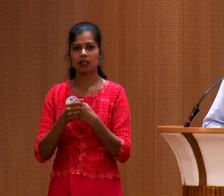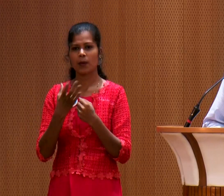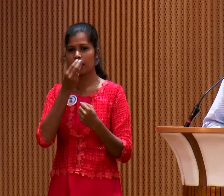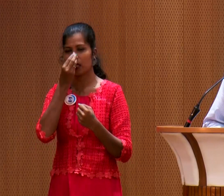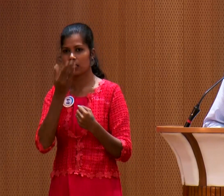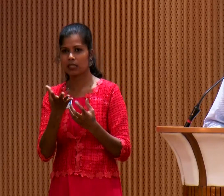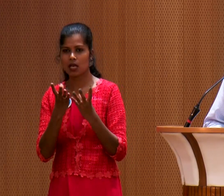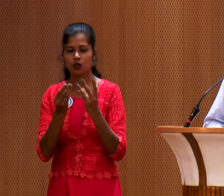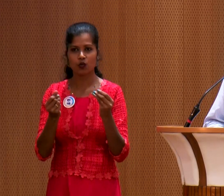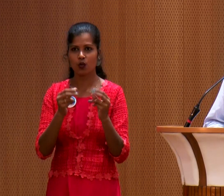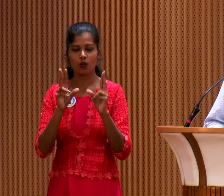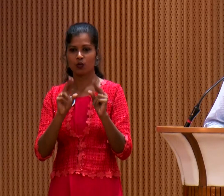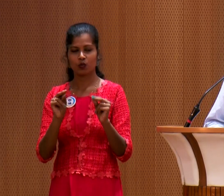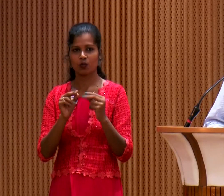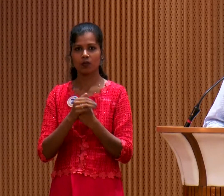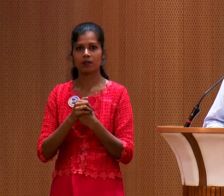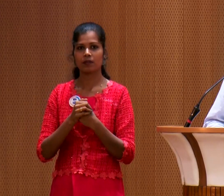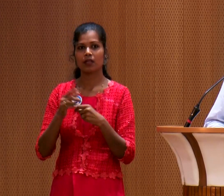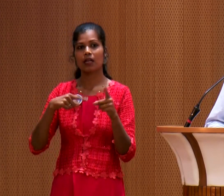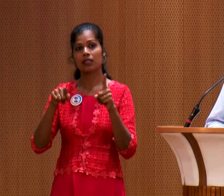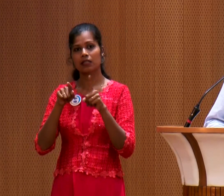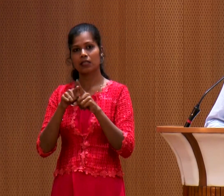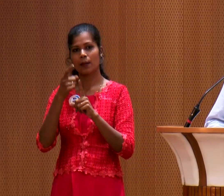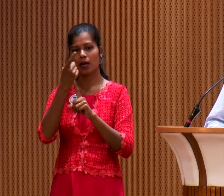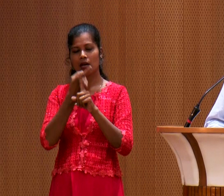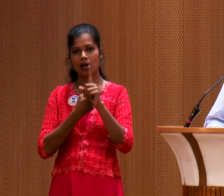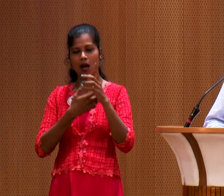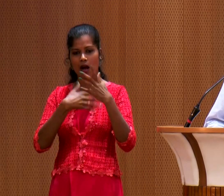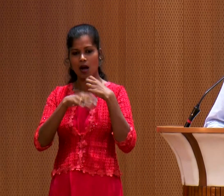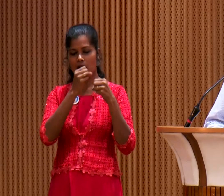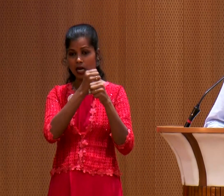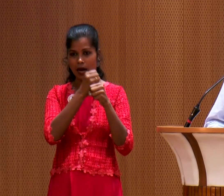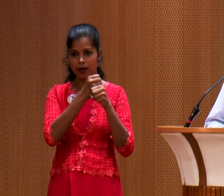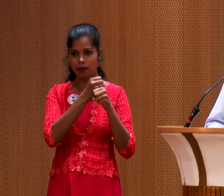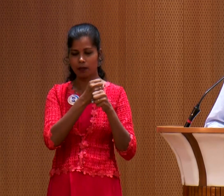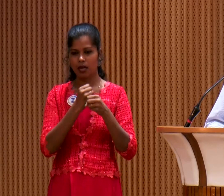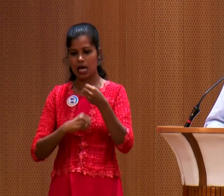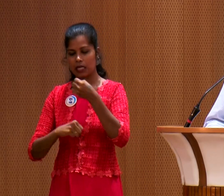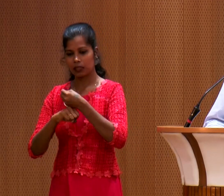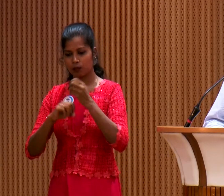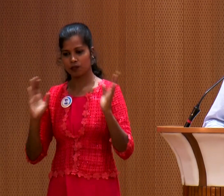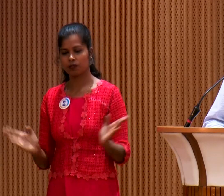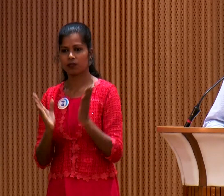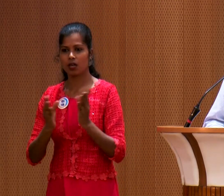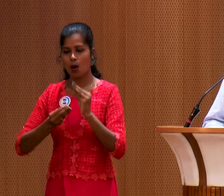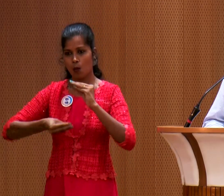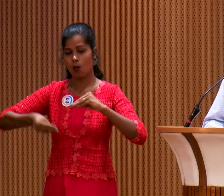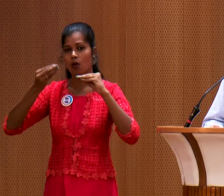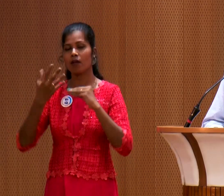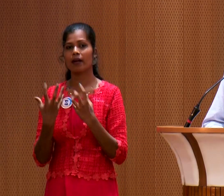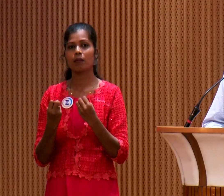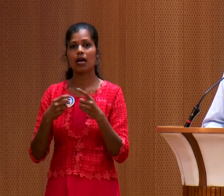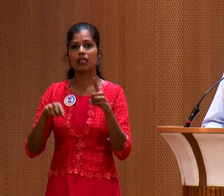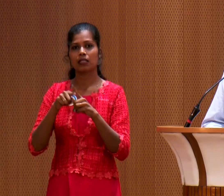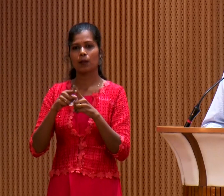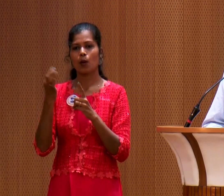easy, and the government must encourage the organized sector and